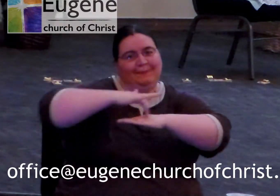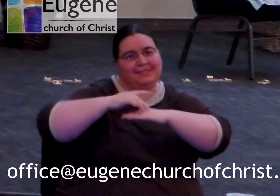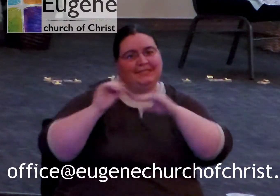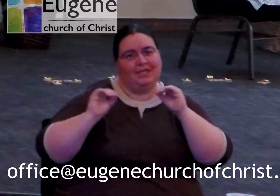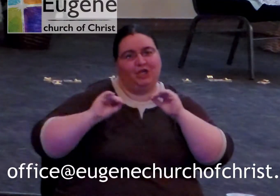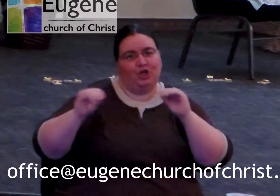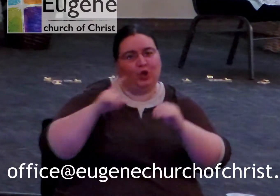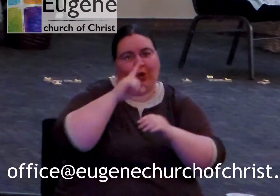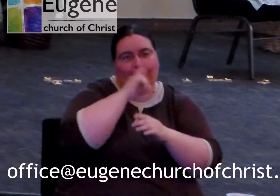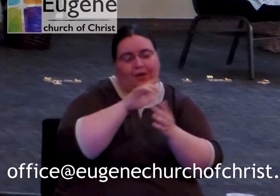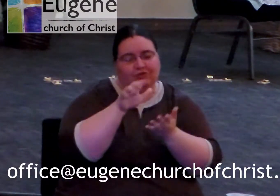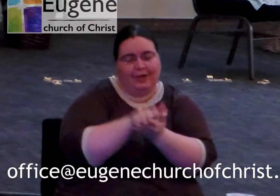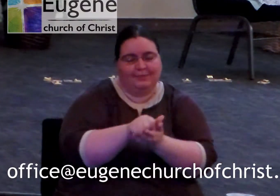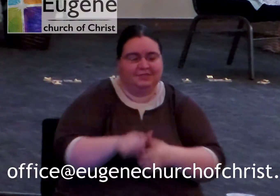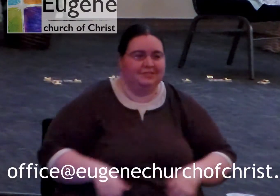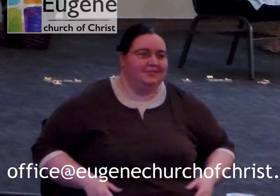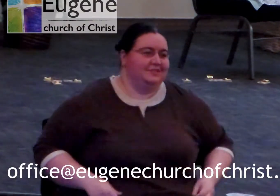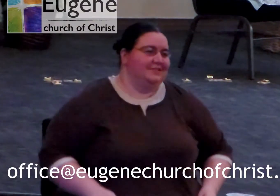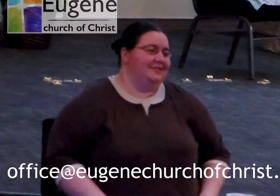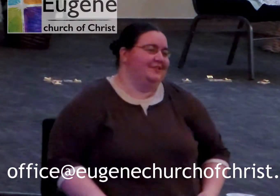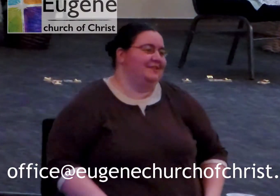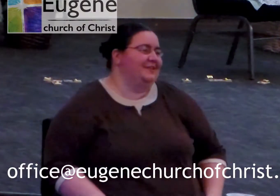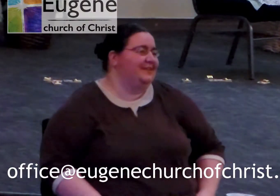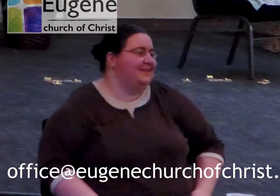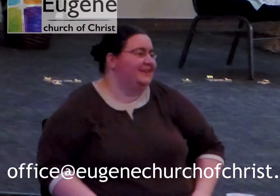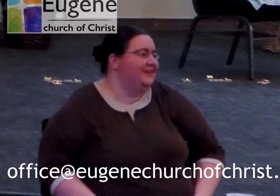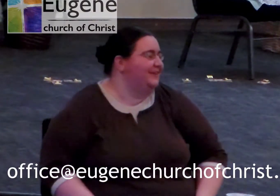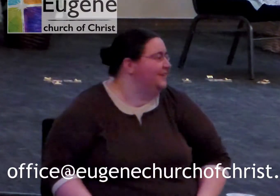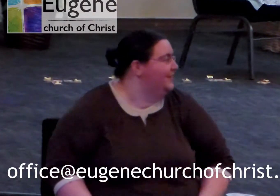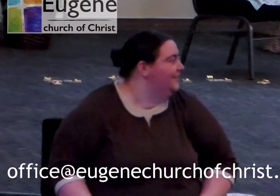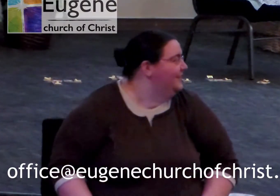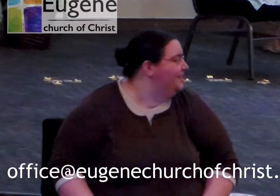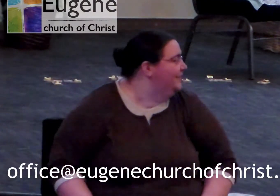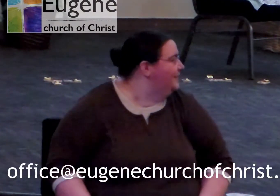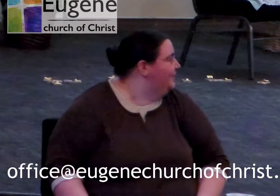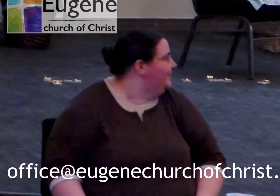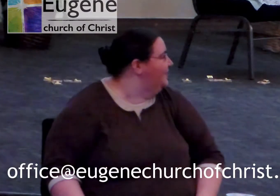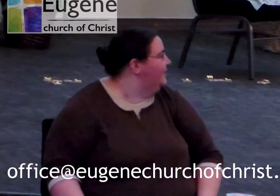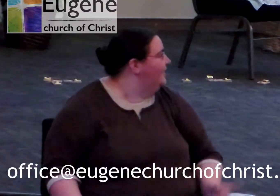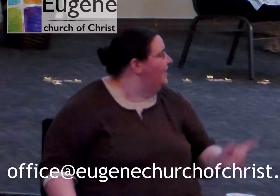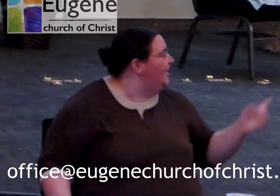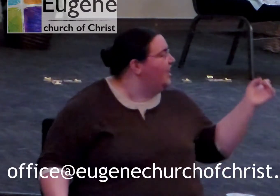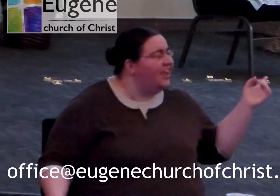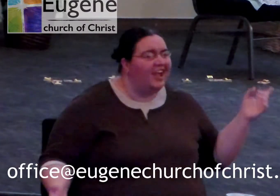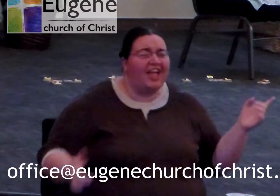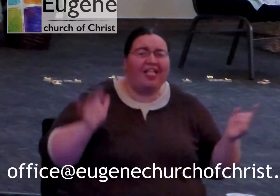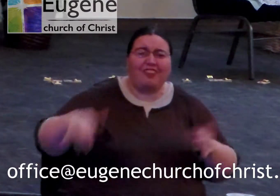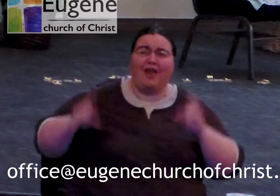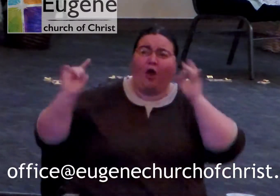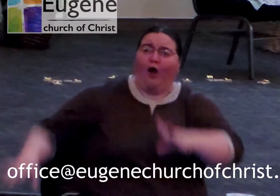That was good. Thank you for being a good sport. Okay.